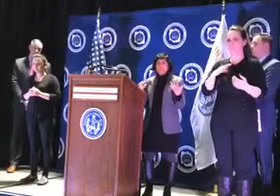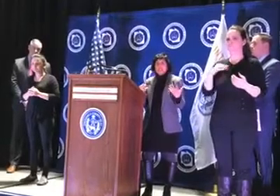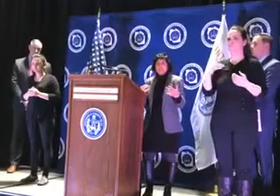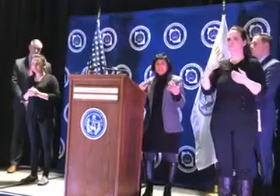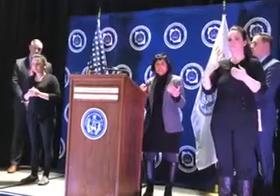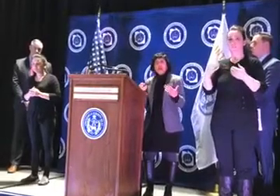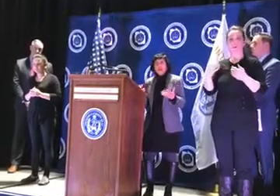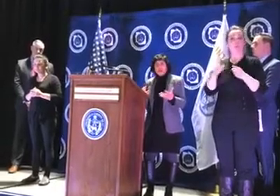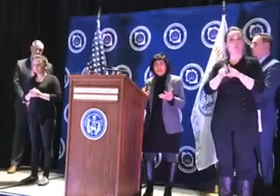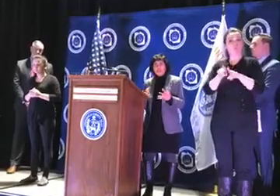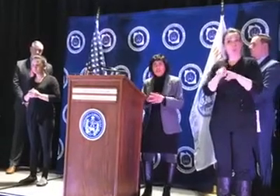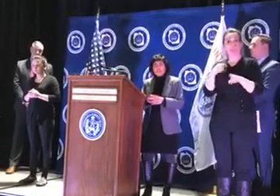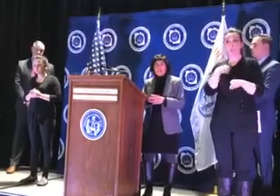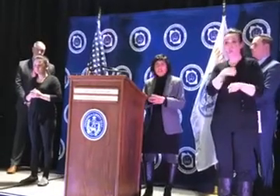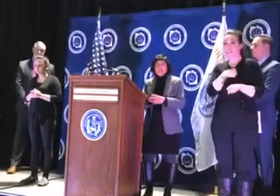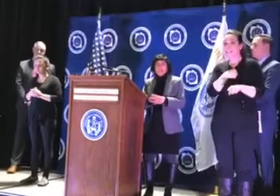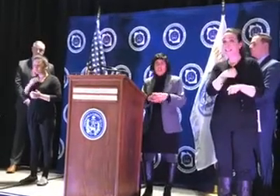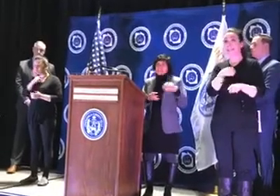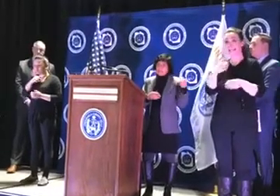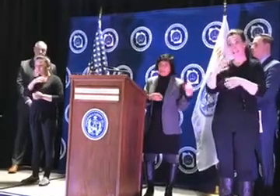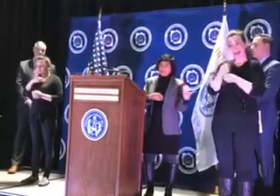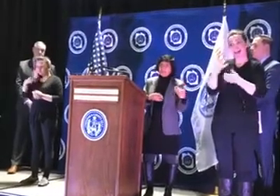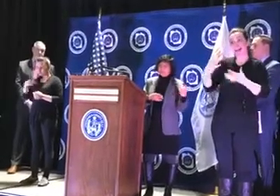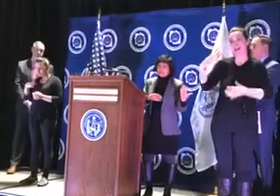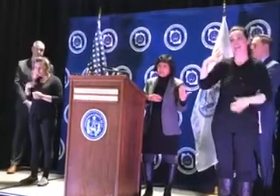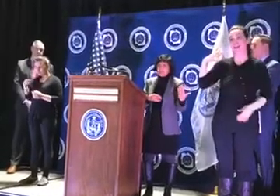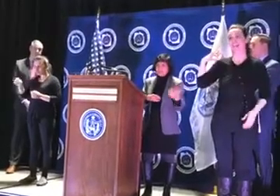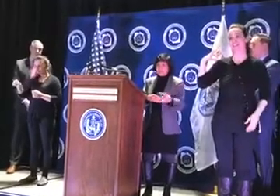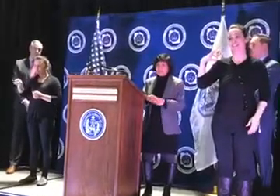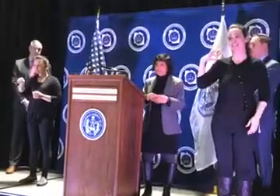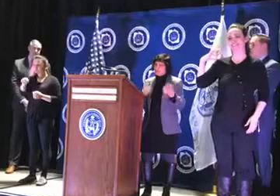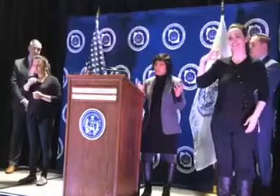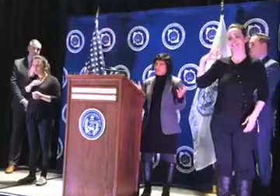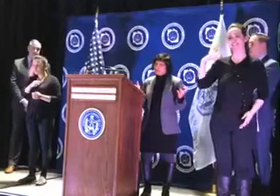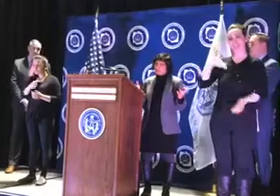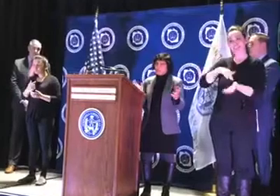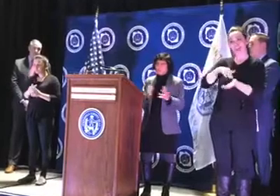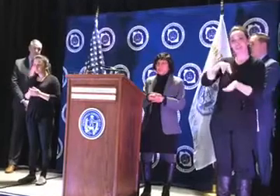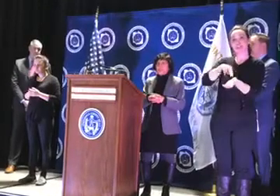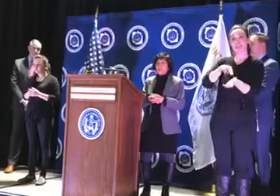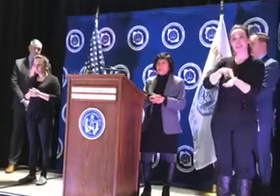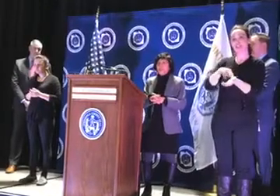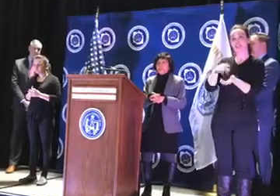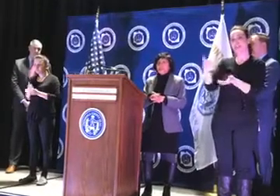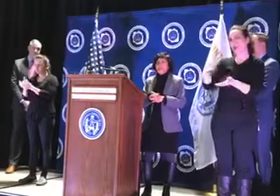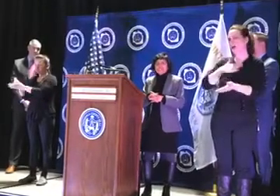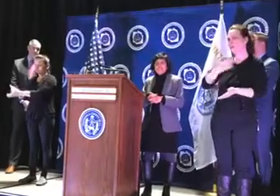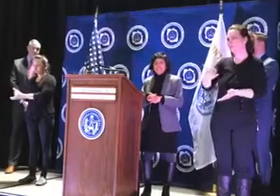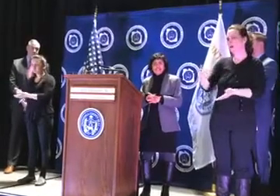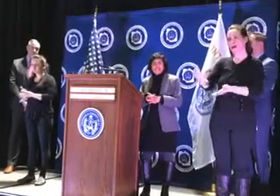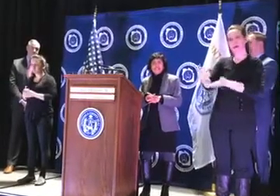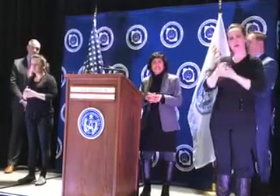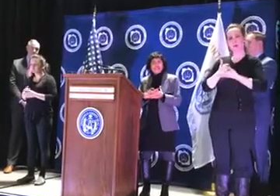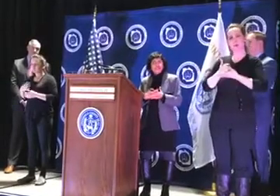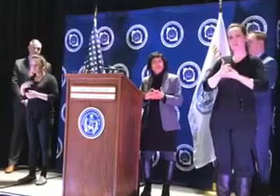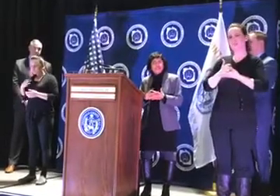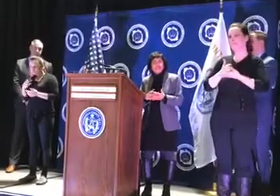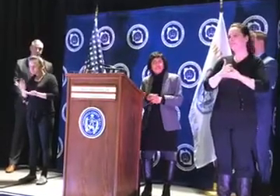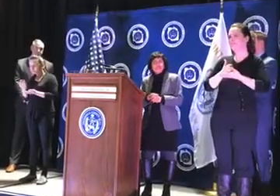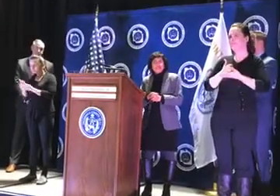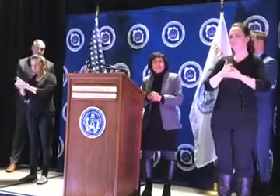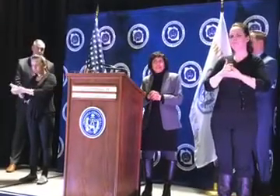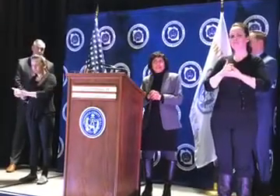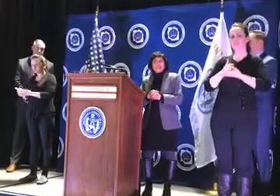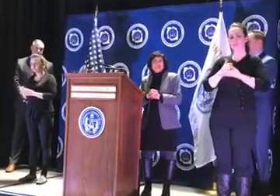So we said, if you want us to do something, in my past life, I used to practice, so I know few people around, and it does make a difference, so it feels